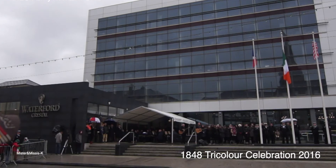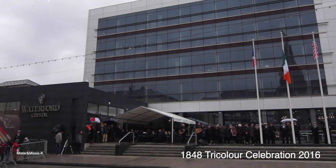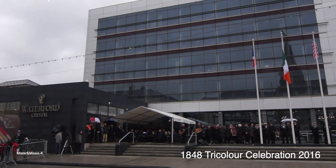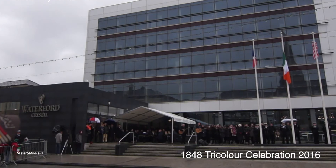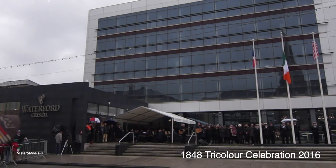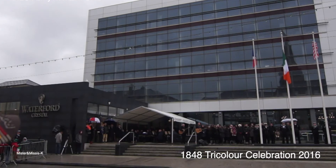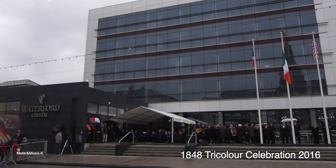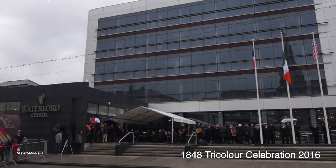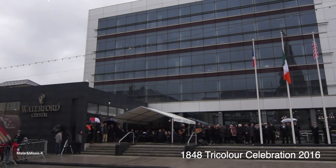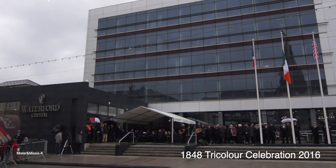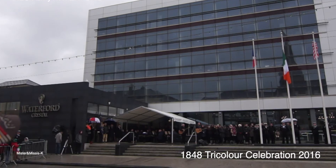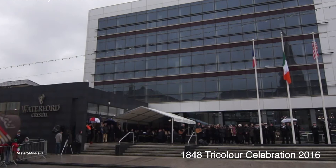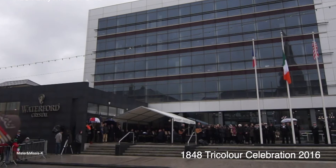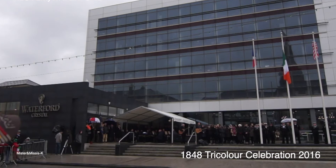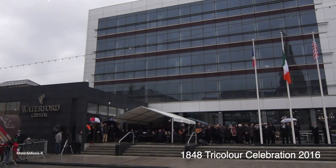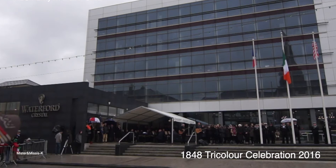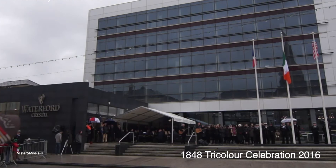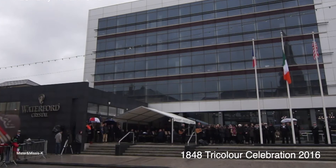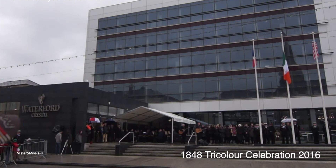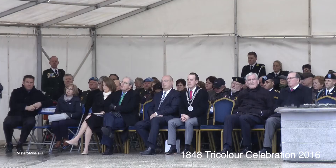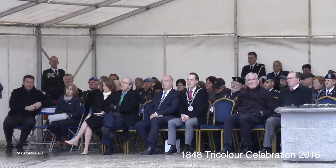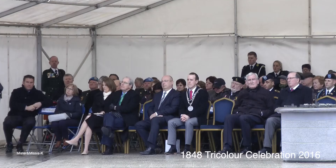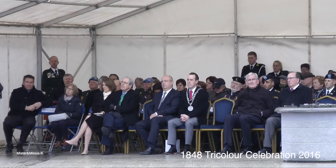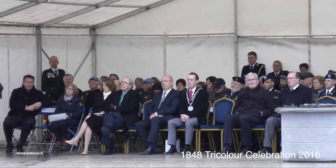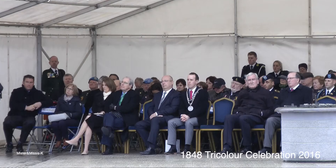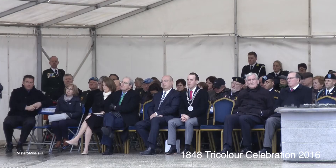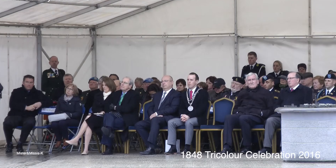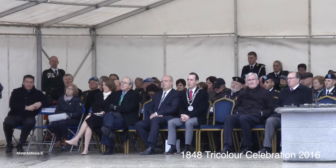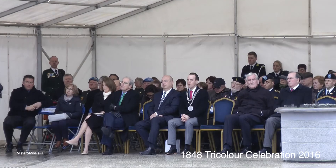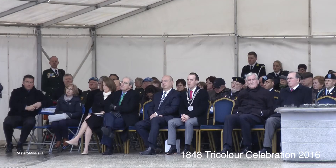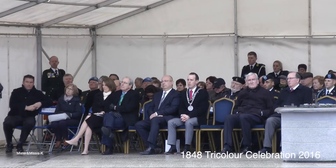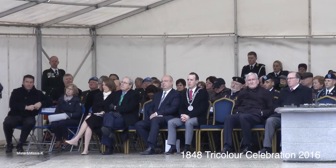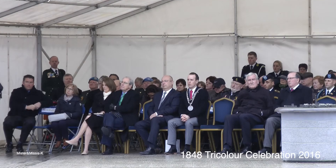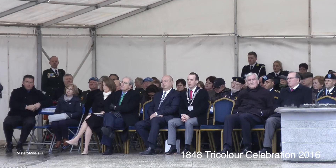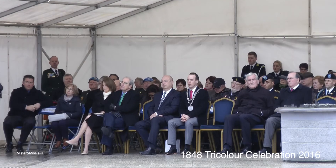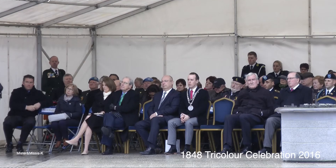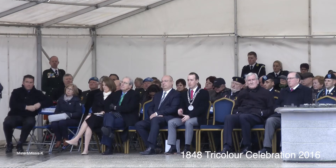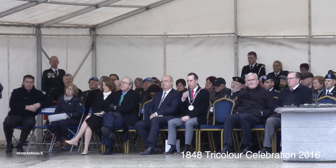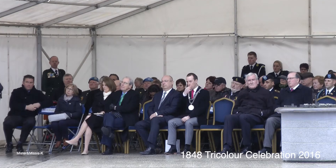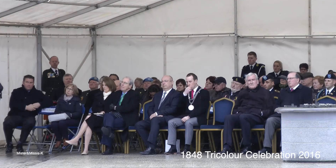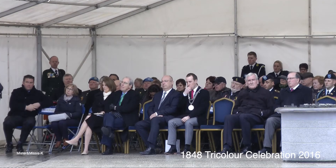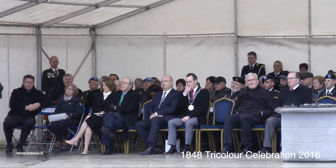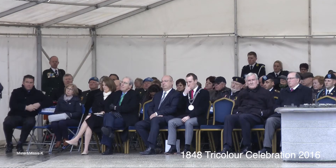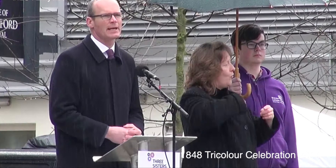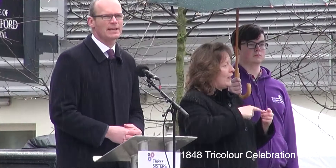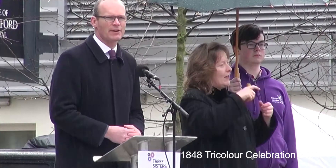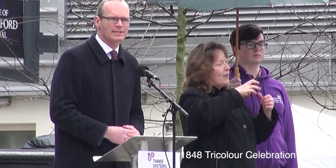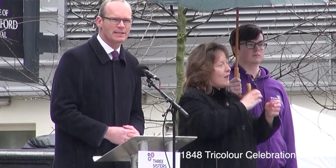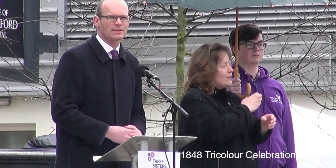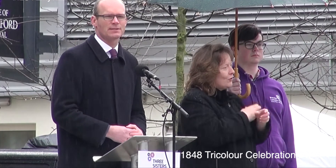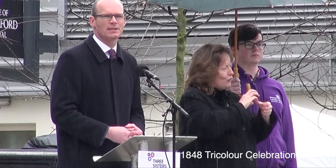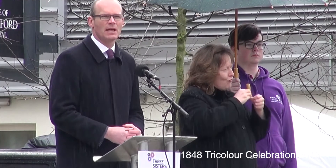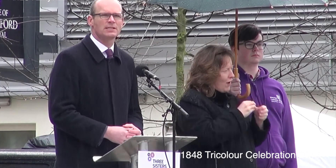Heights, on the back of a ship in the Mediterranean, as we look to contribute towards efforts for peace and